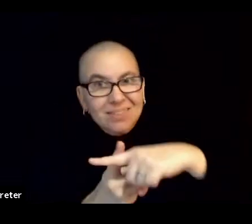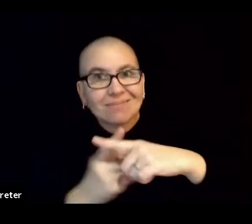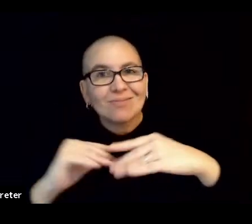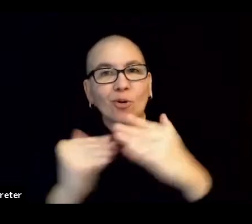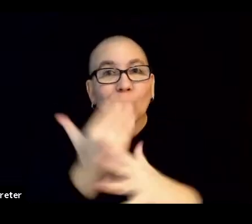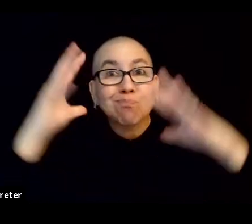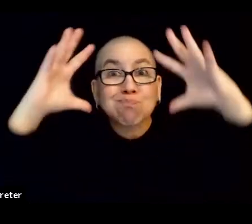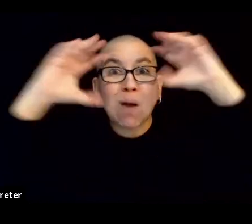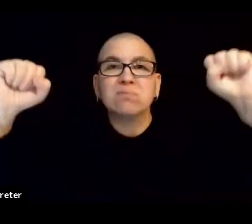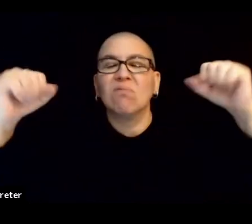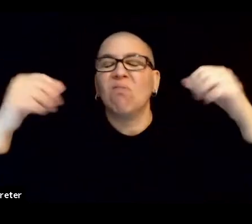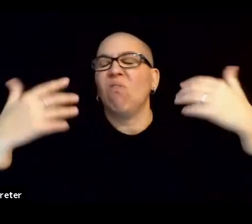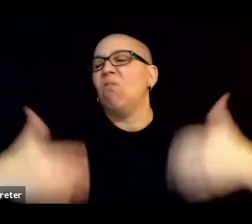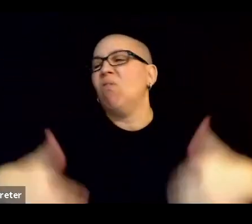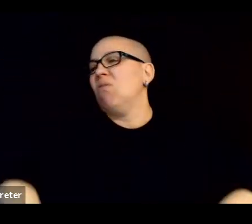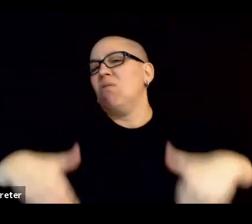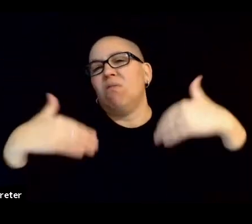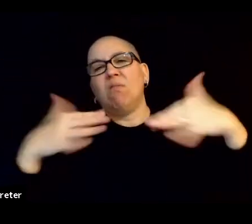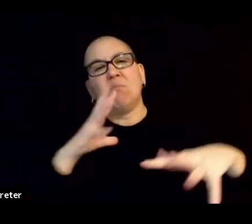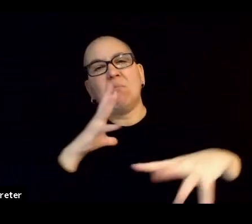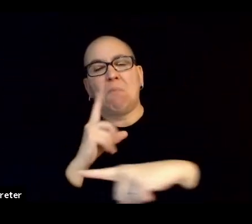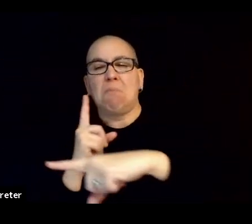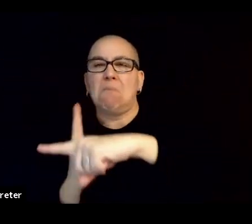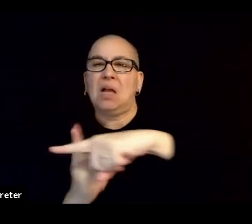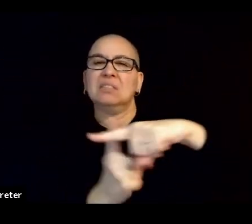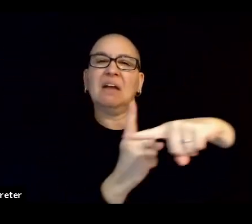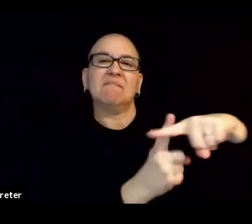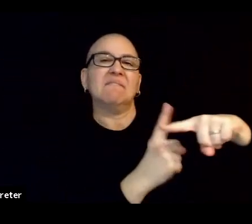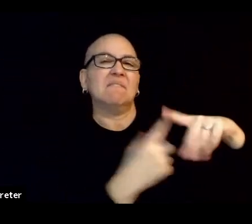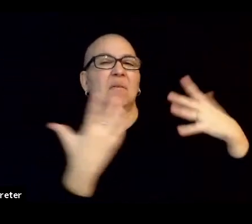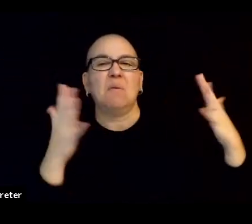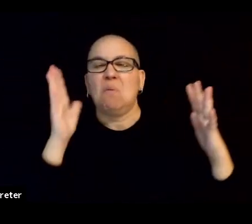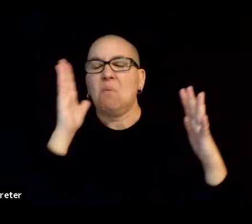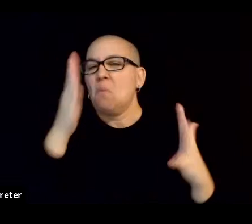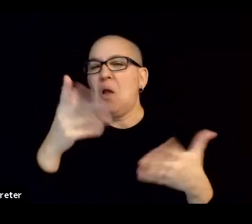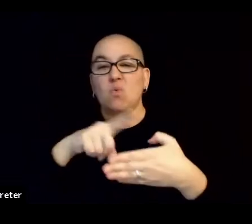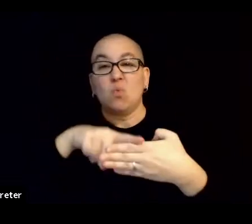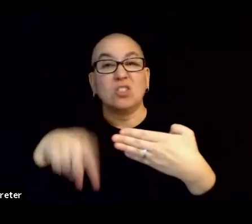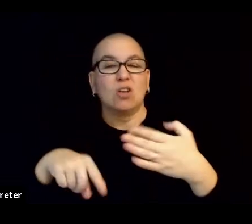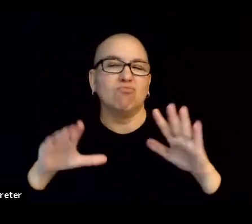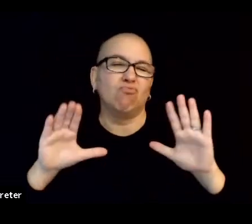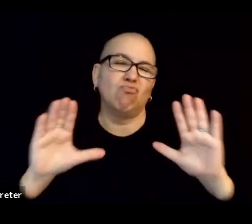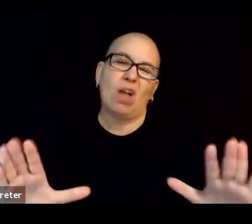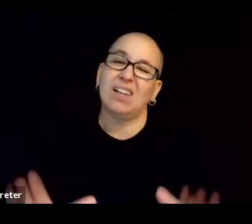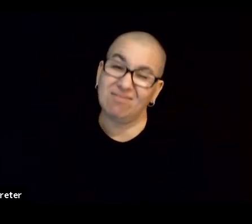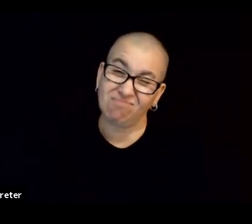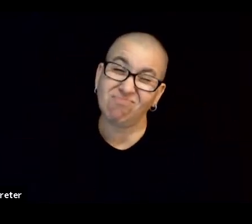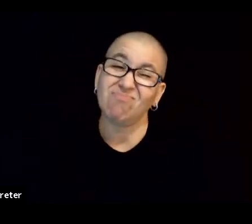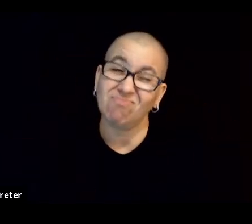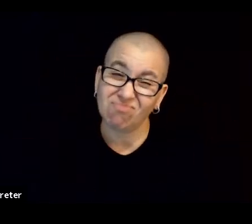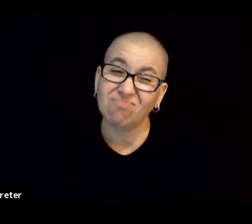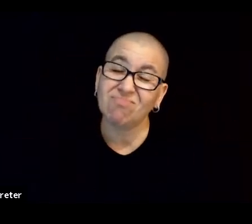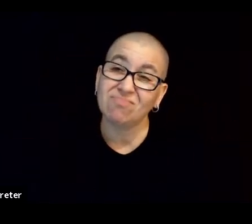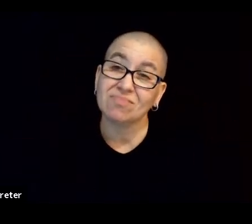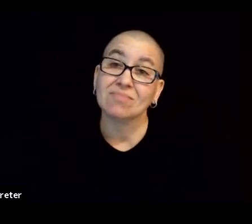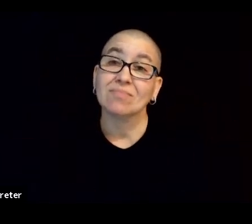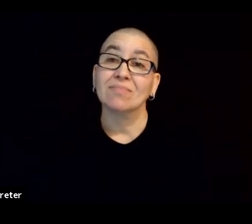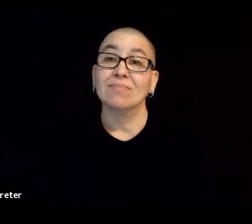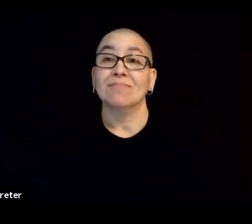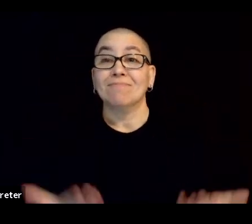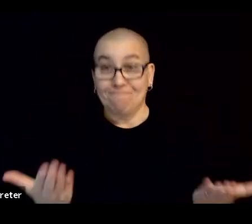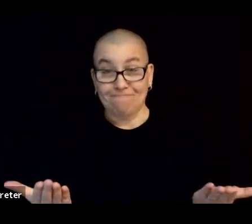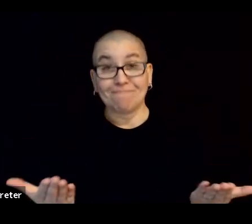developed. And as the governor has mentioned, the holiday that we celebrate today in honor